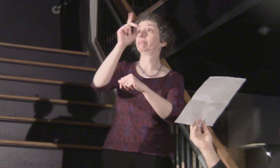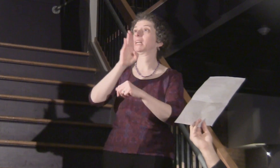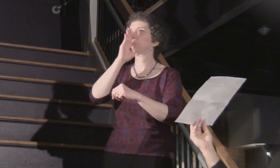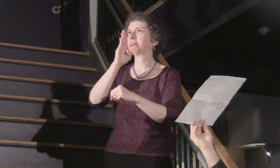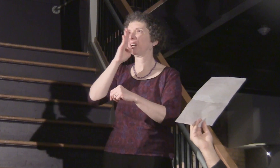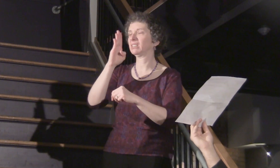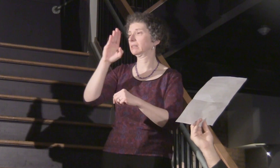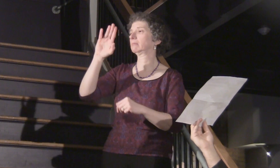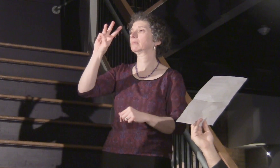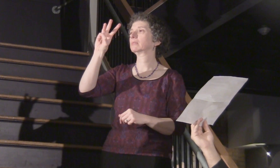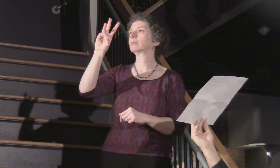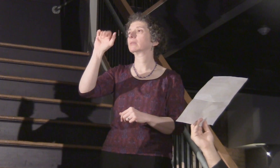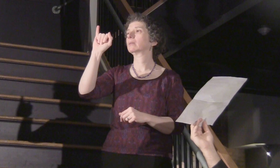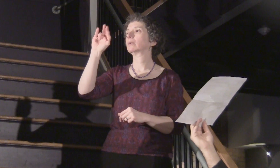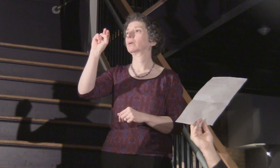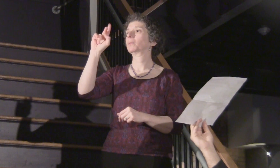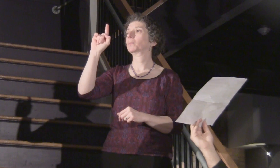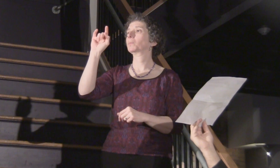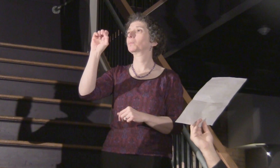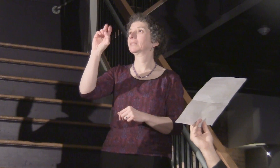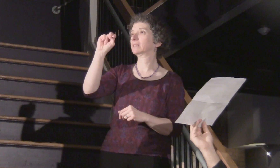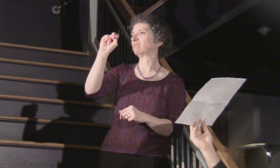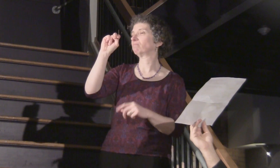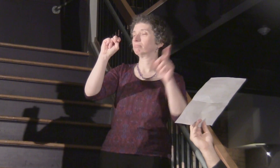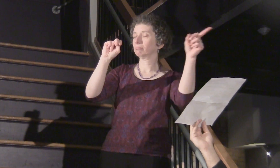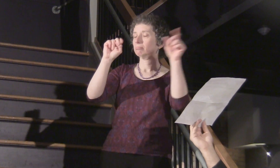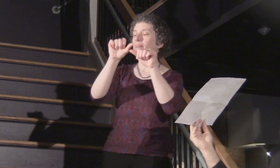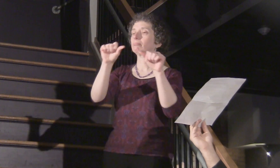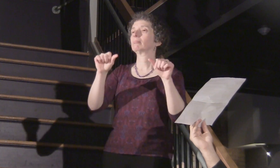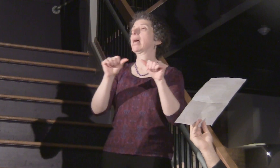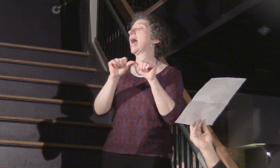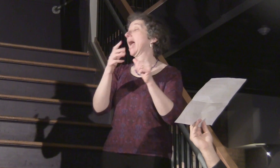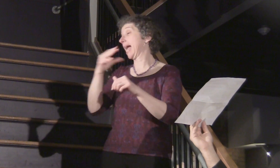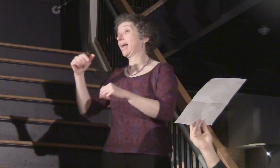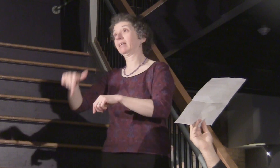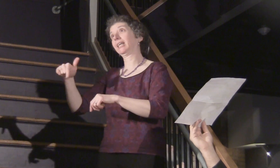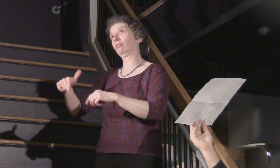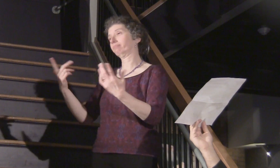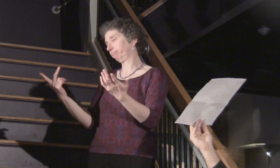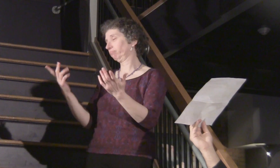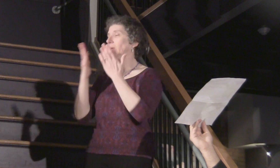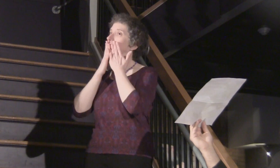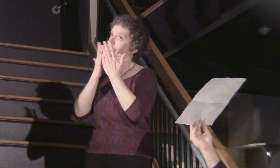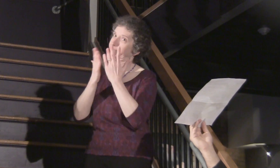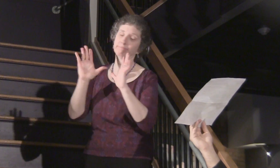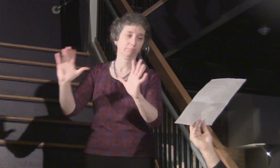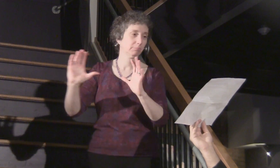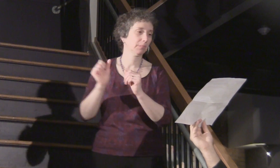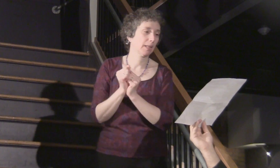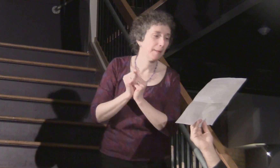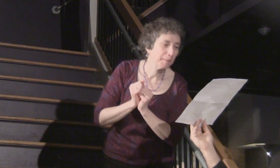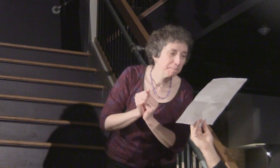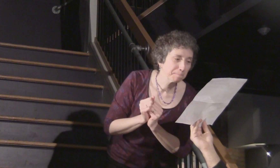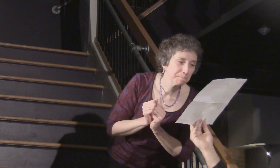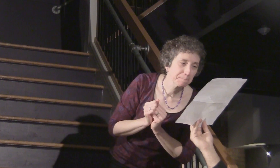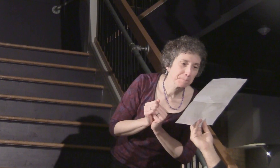both over there in Brighton, on Winton Road, that area, and here, U of R, so thank you so much.